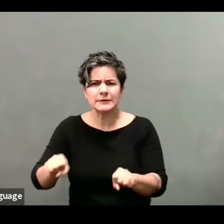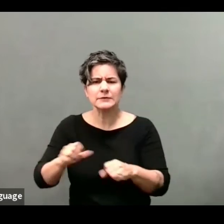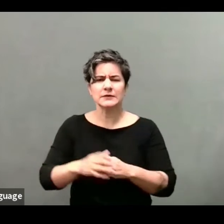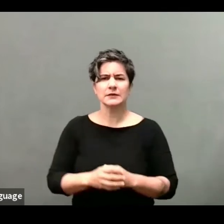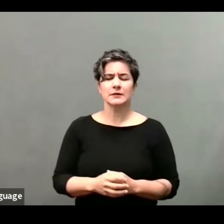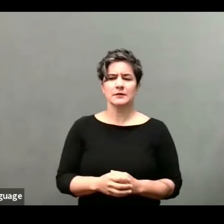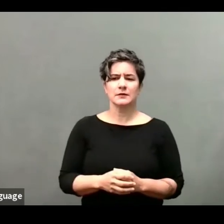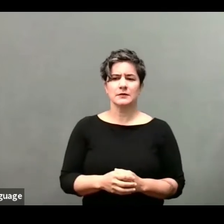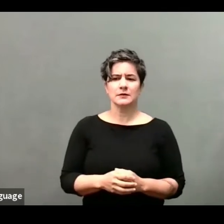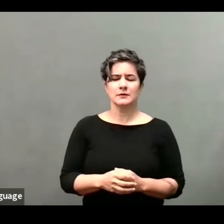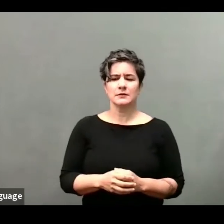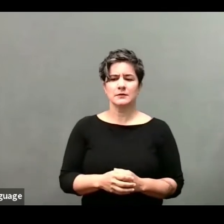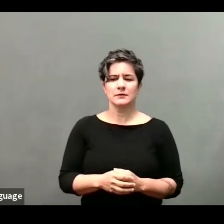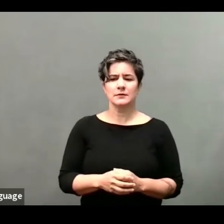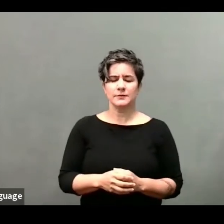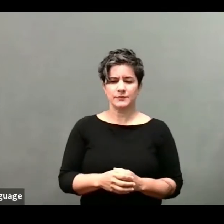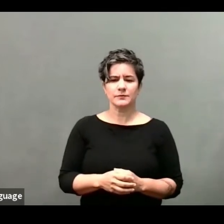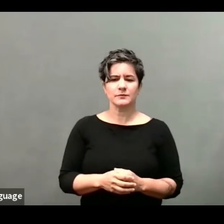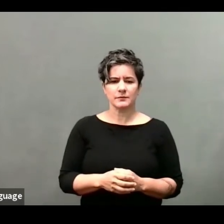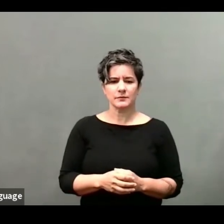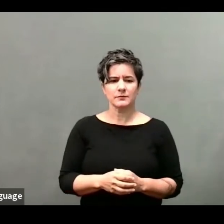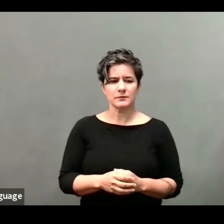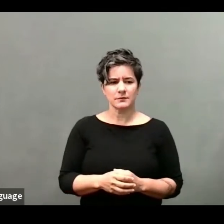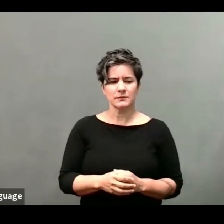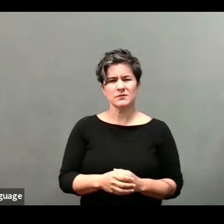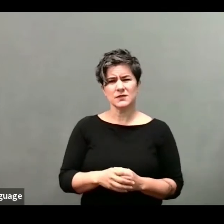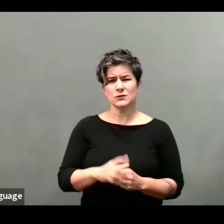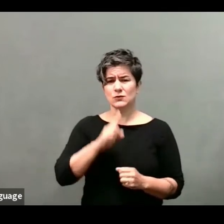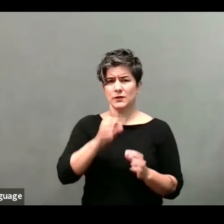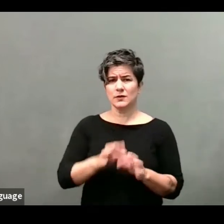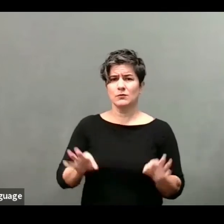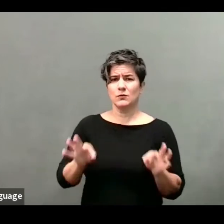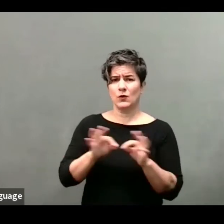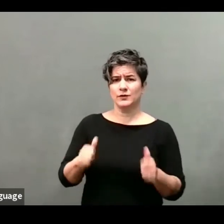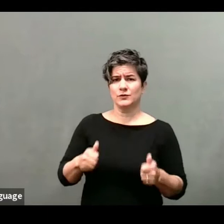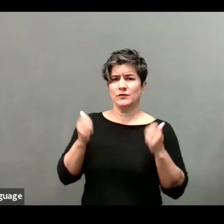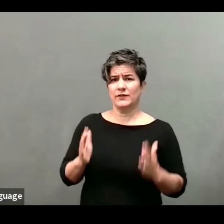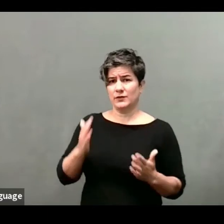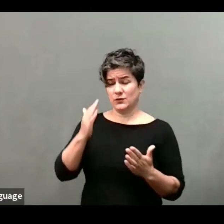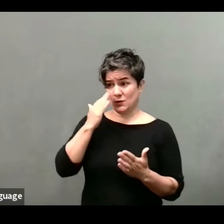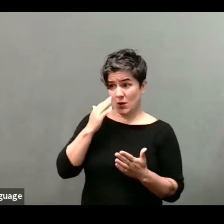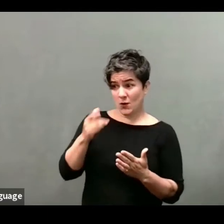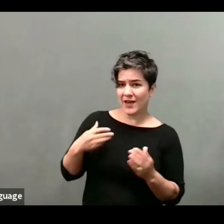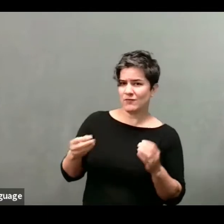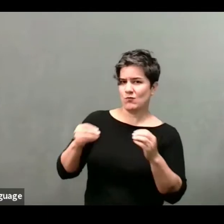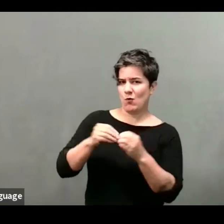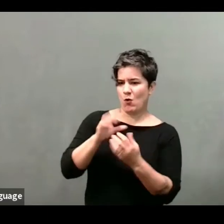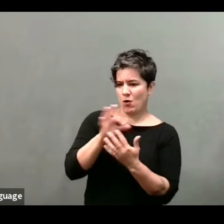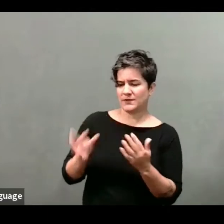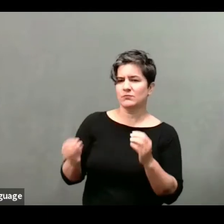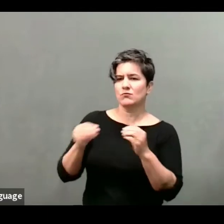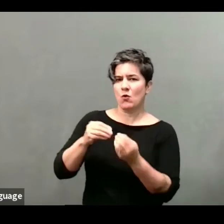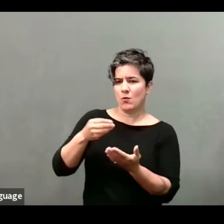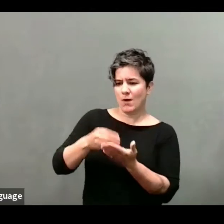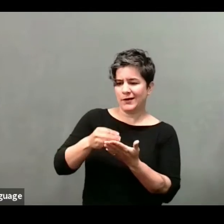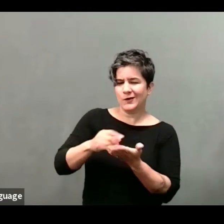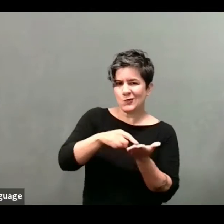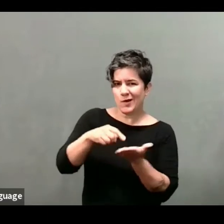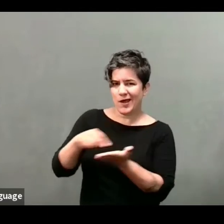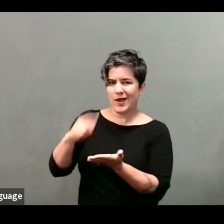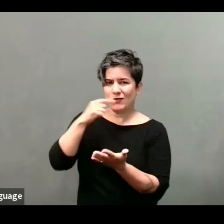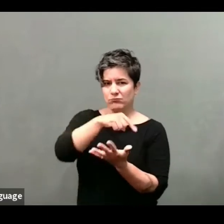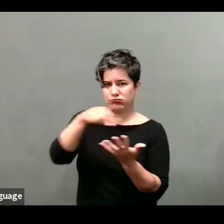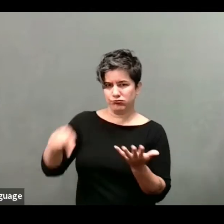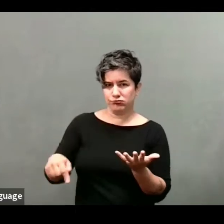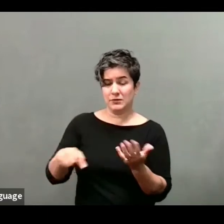of the things that I always want to make sure a survivor knows is that those things exist. It's not very common that a